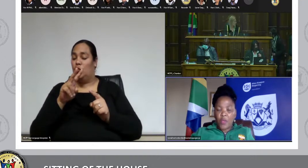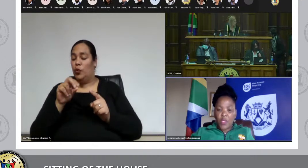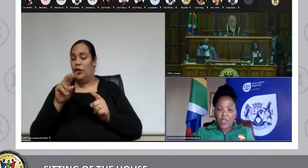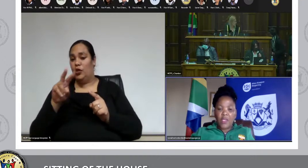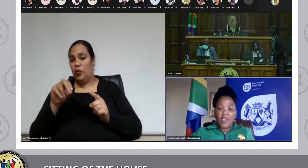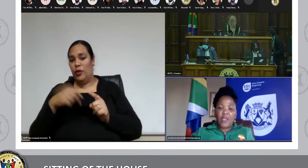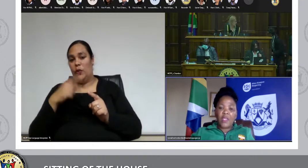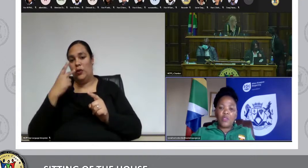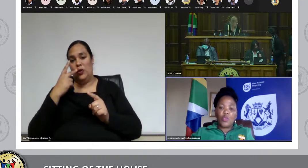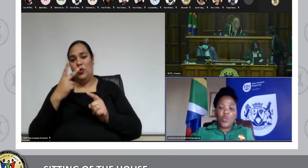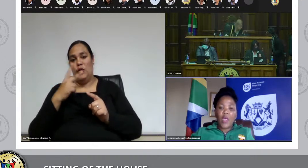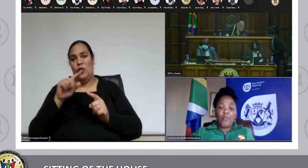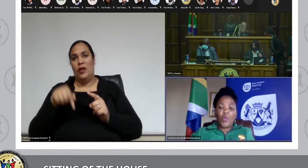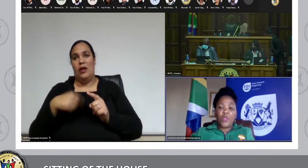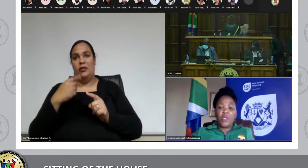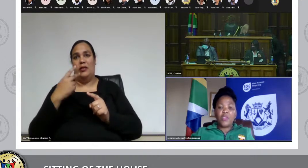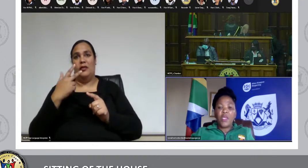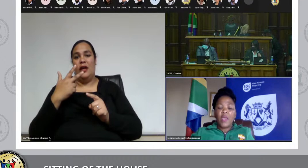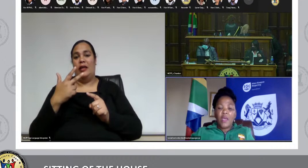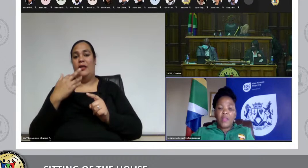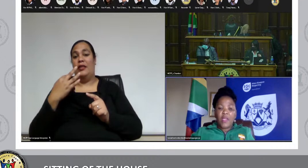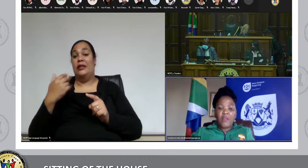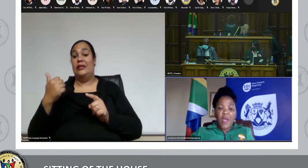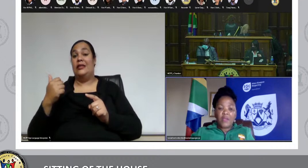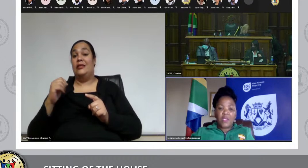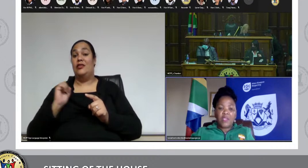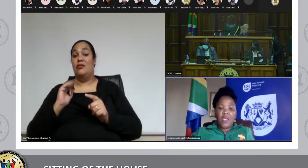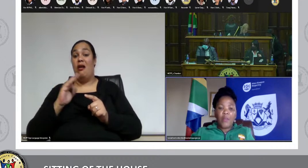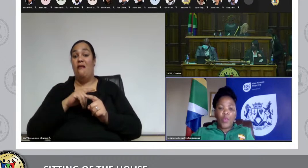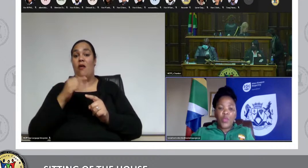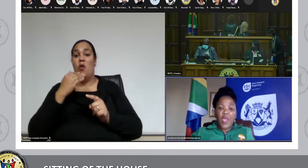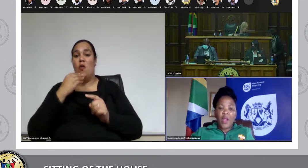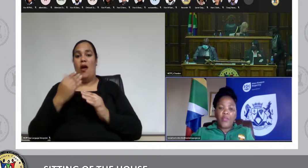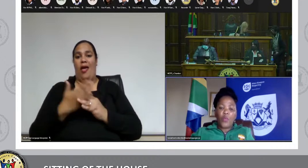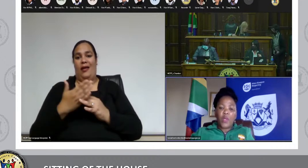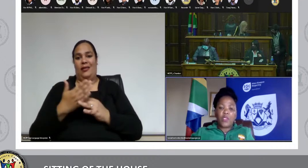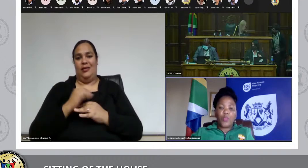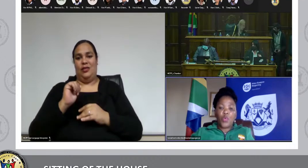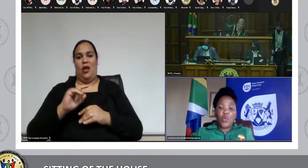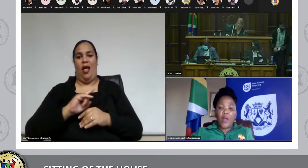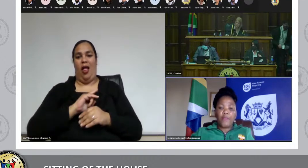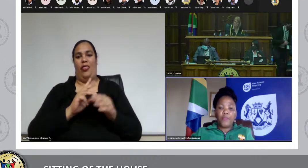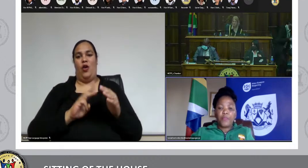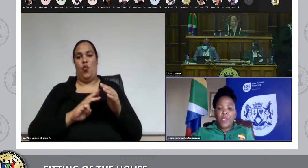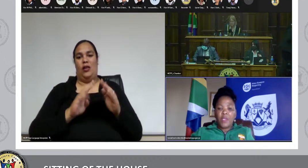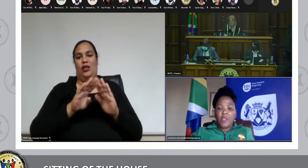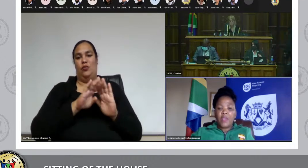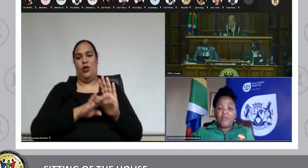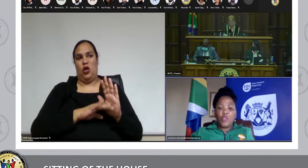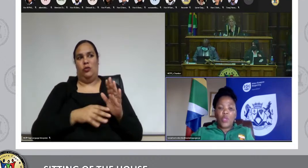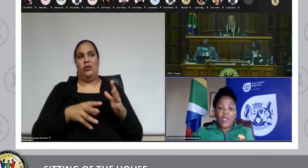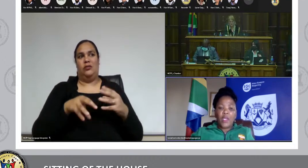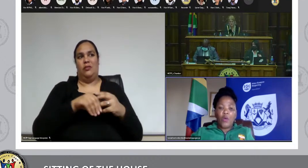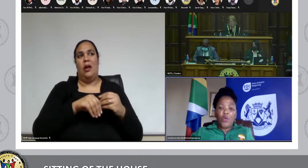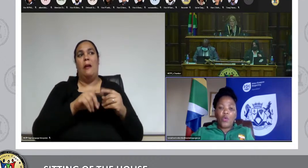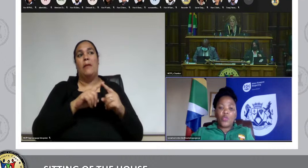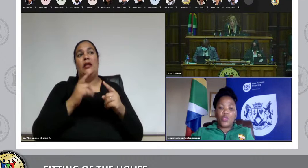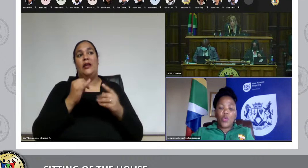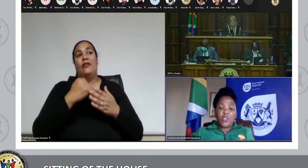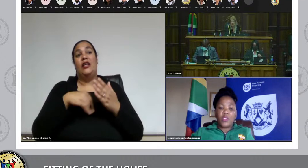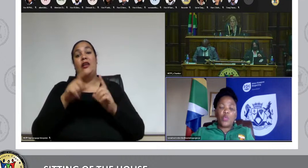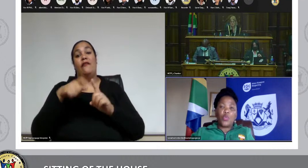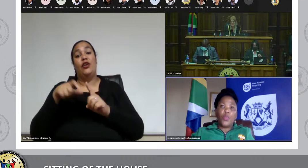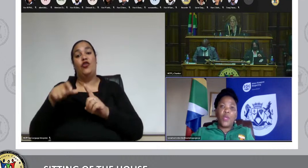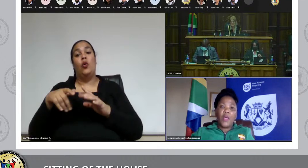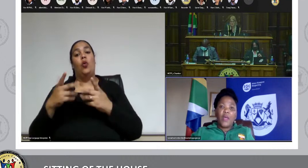seen 2,832 employees that have accessed the Employee Health and Wellness Program, either individually or